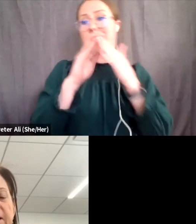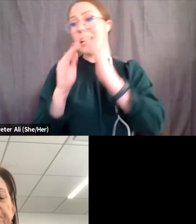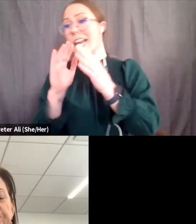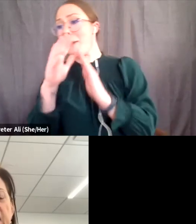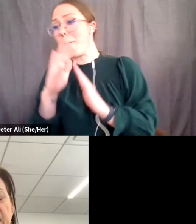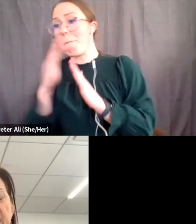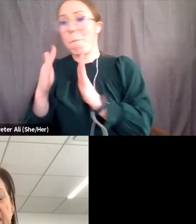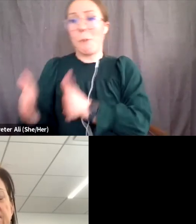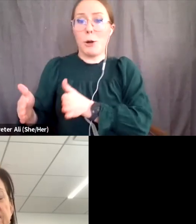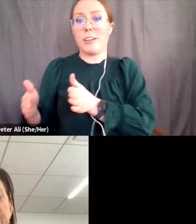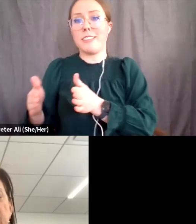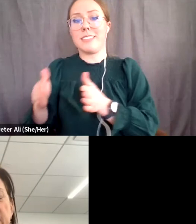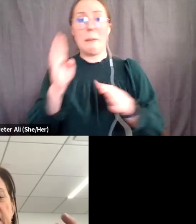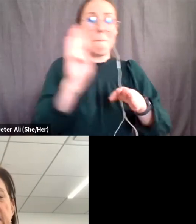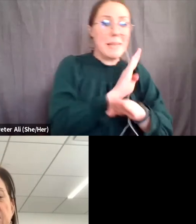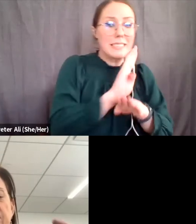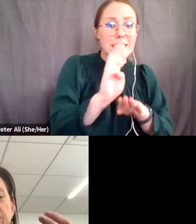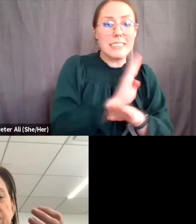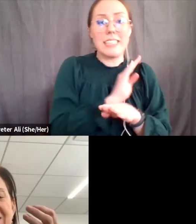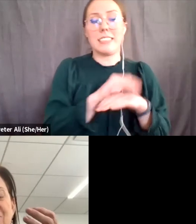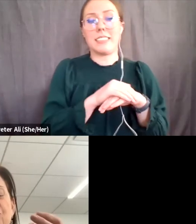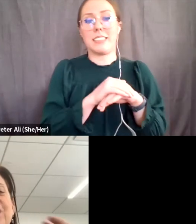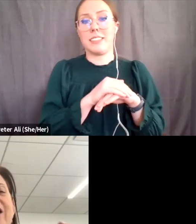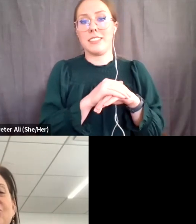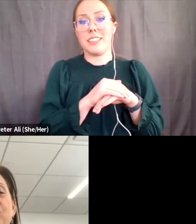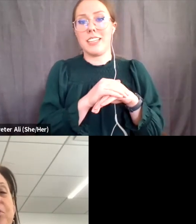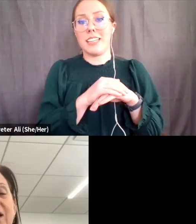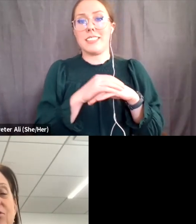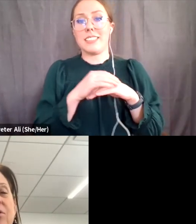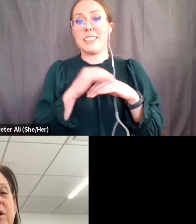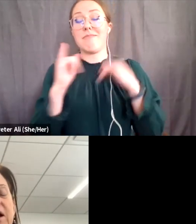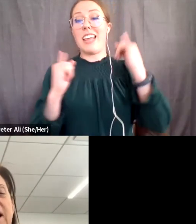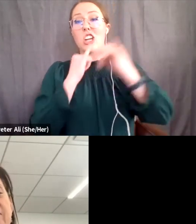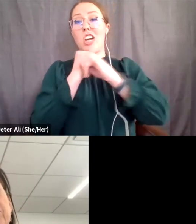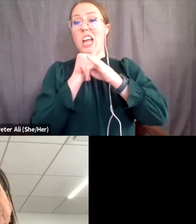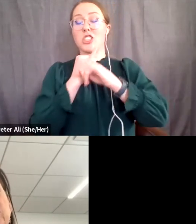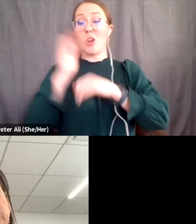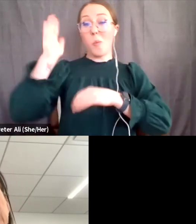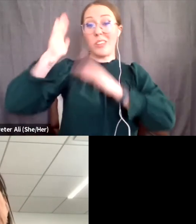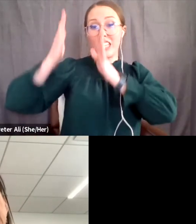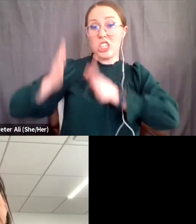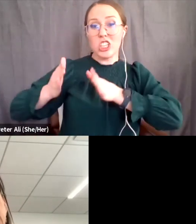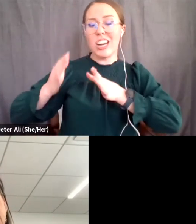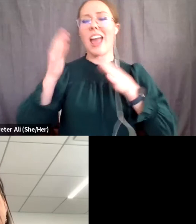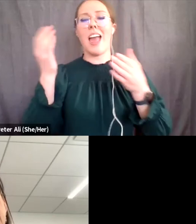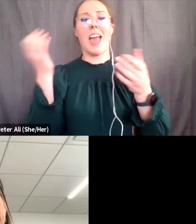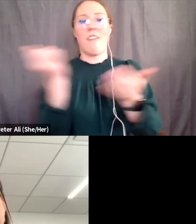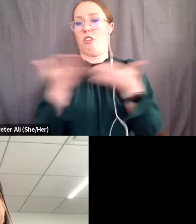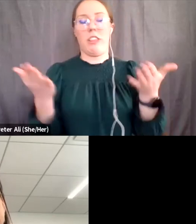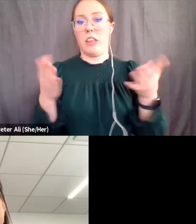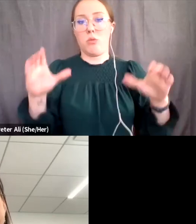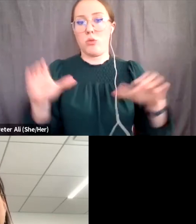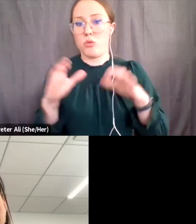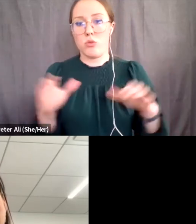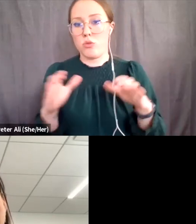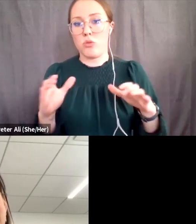business, as a international presenter, in everything we did. And it